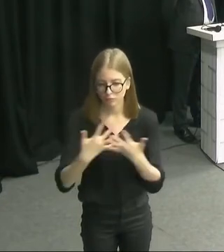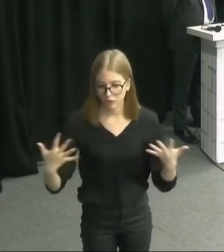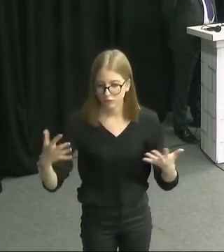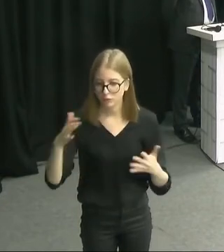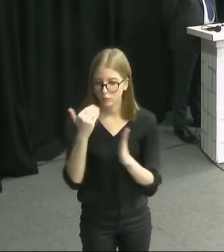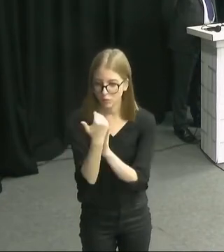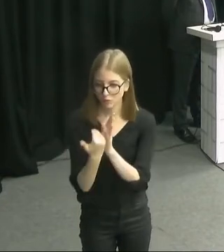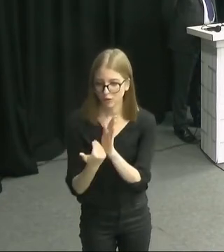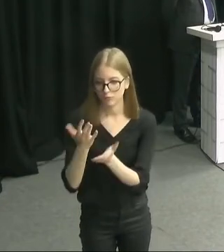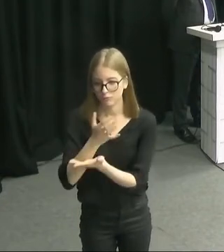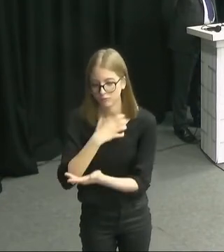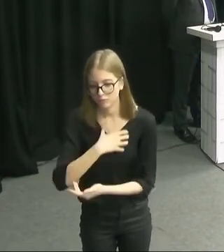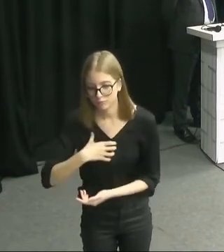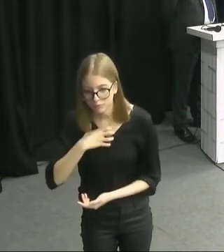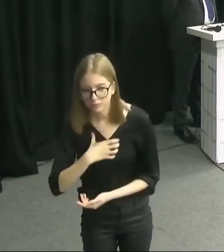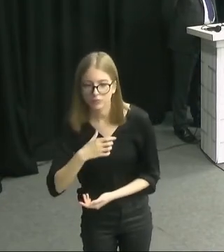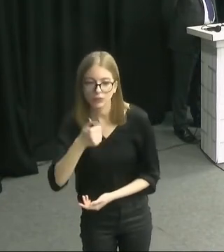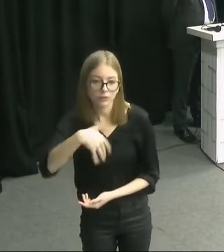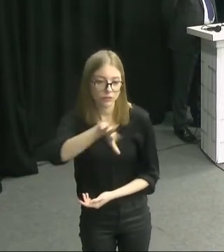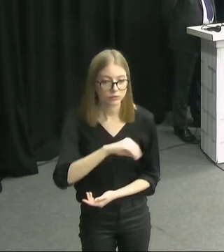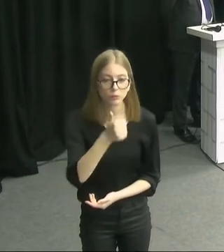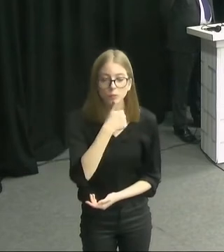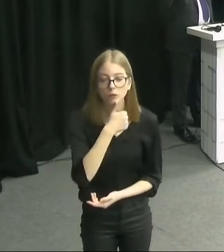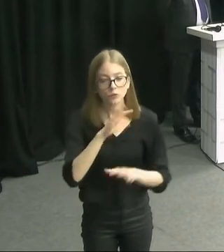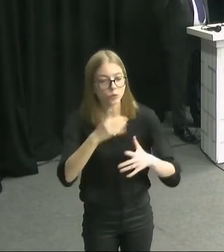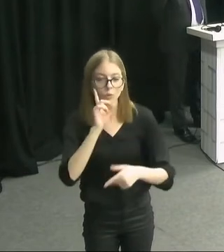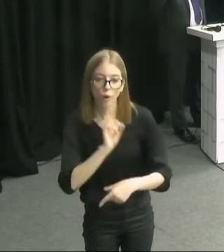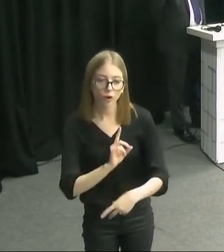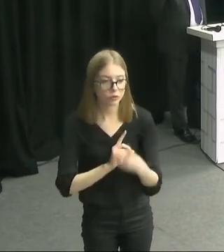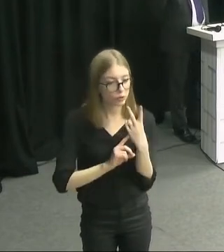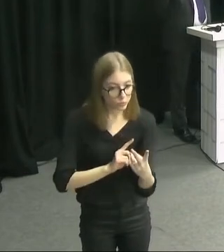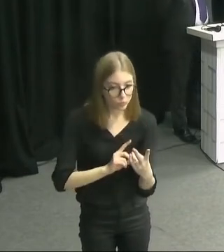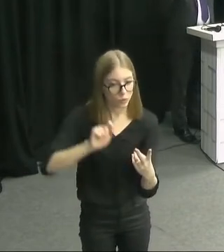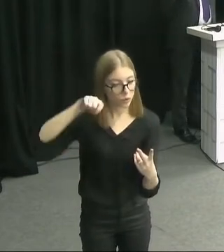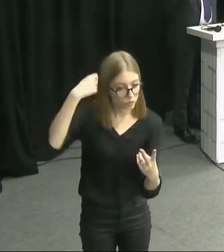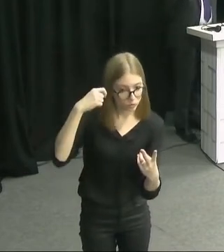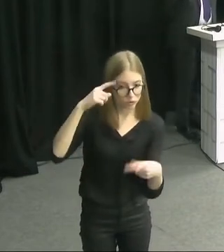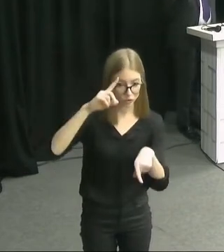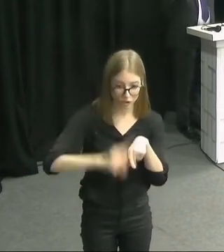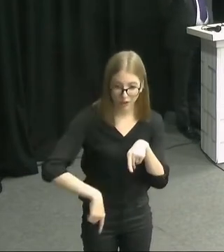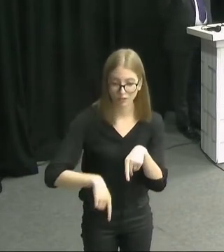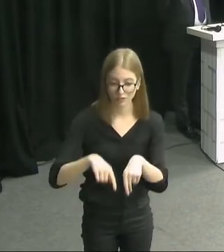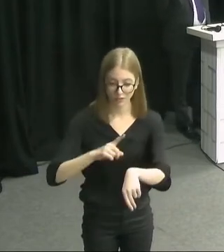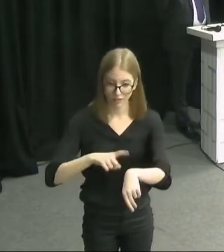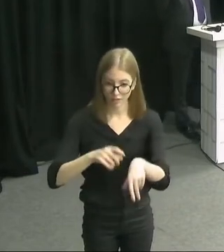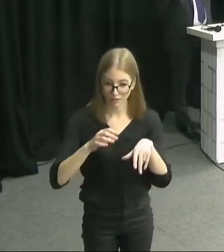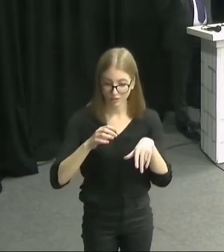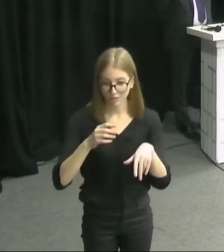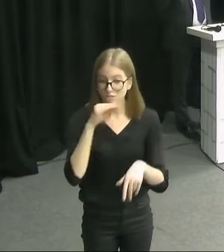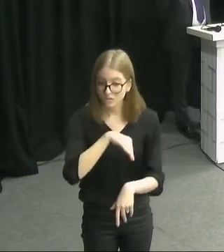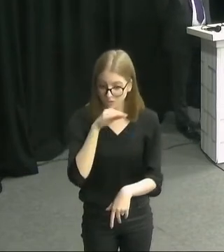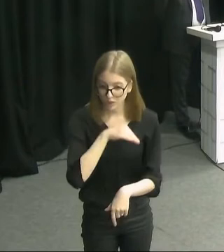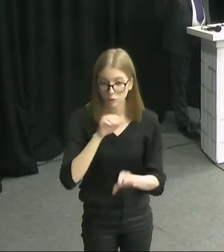and we need to have an opportunity for students to study at least two parallel objects.